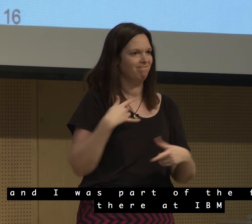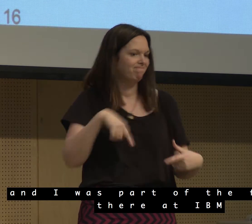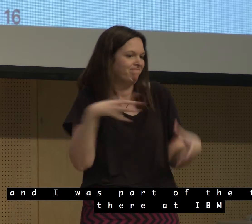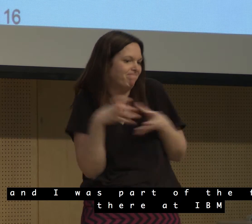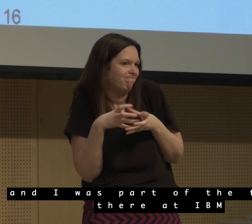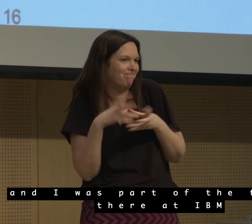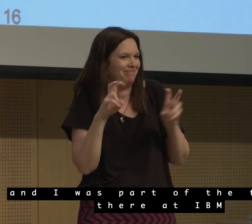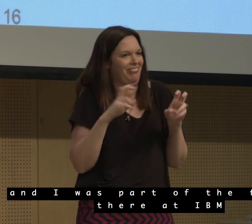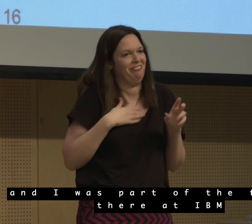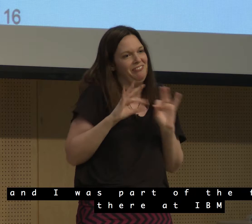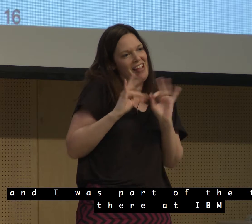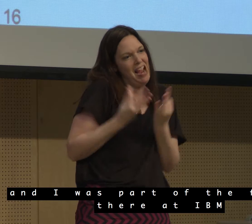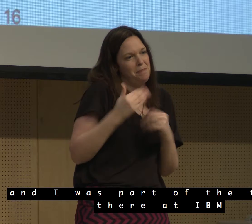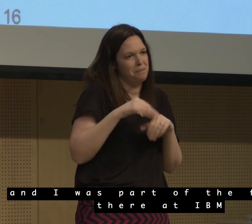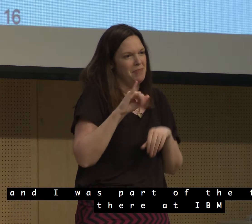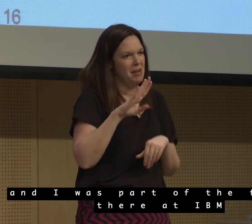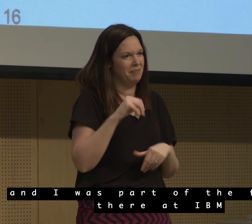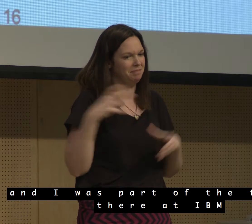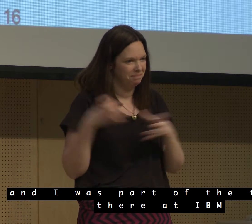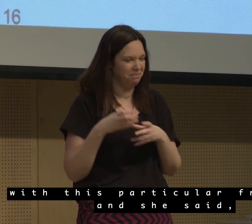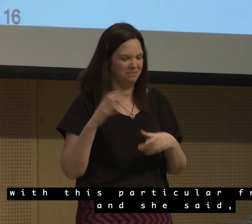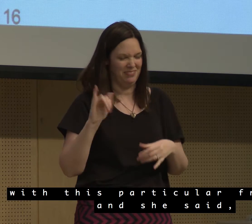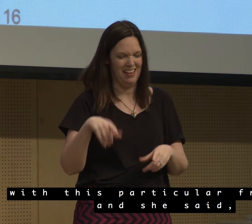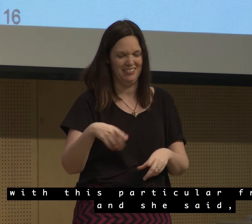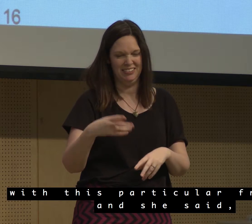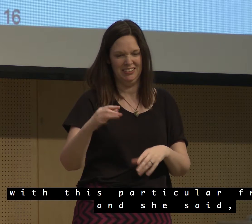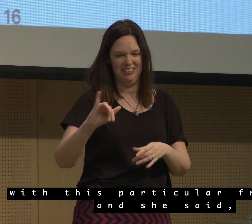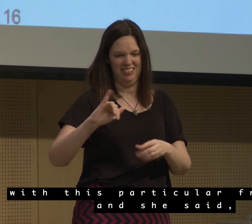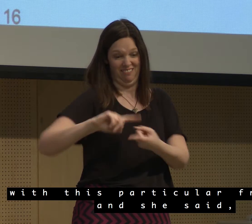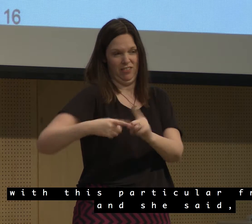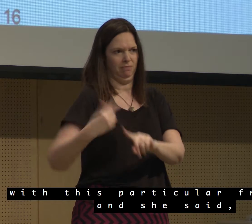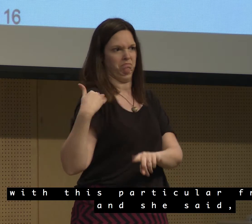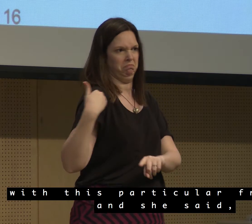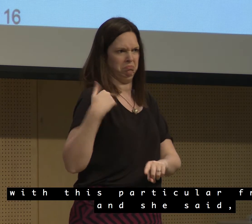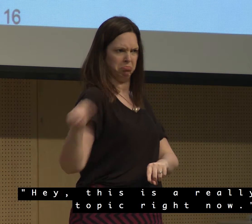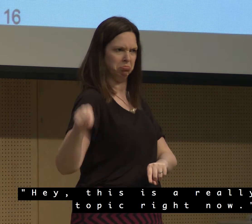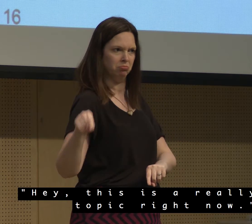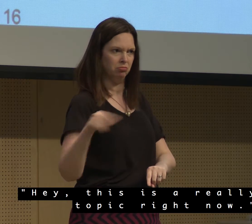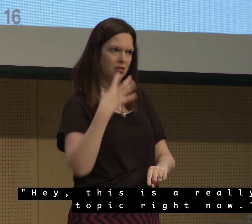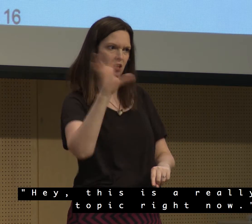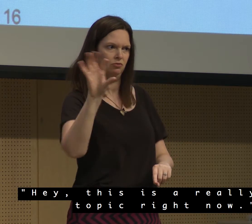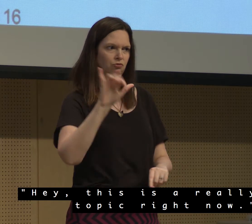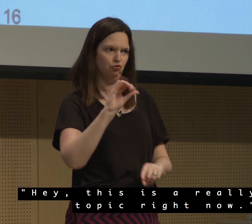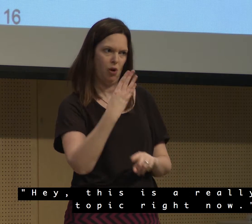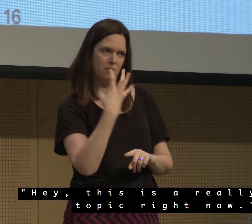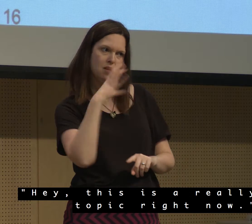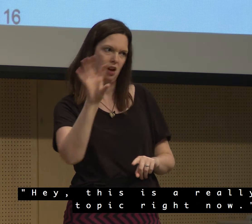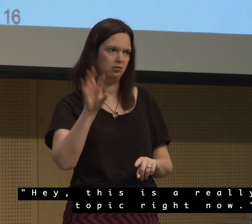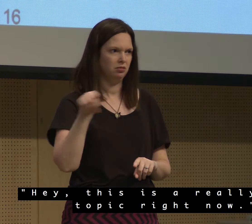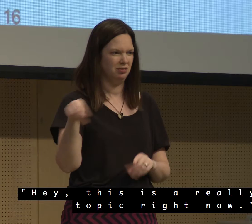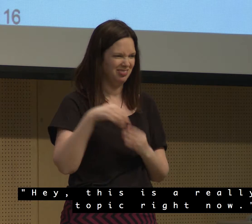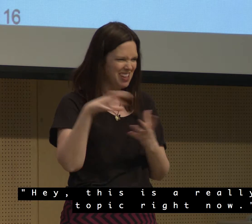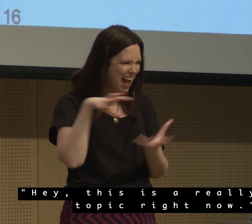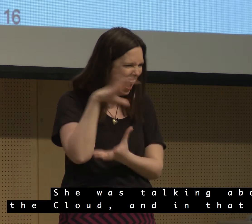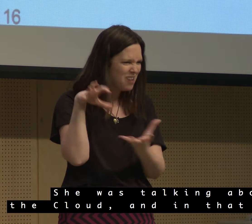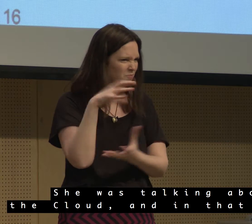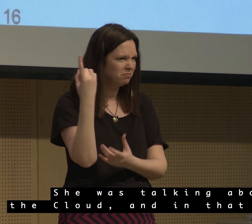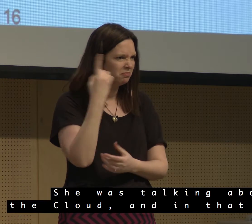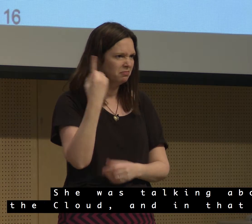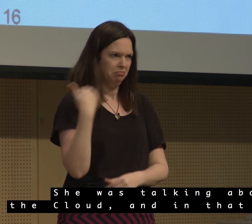City, and I was part of the family there at IBM with this particular friend. And she said, hey, this is a really hot topic right now. She was talking about